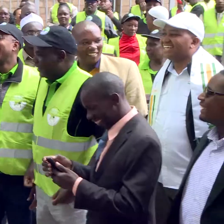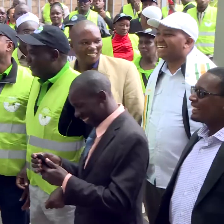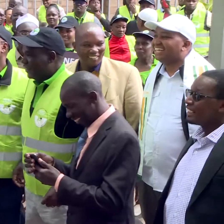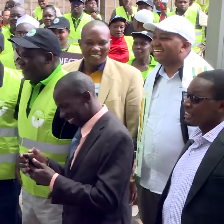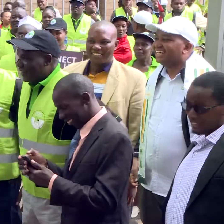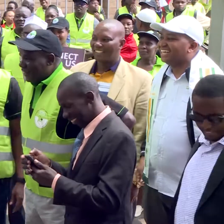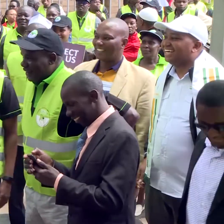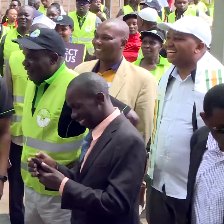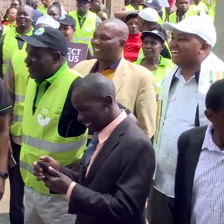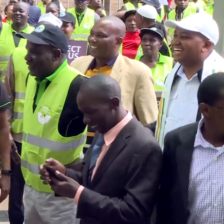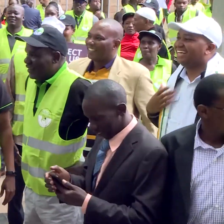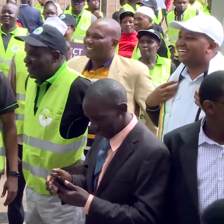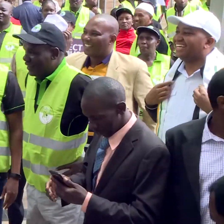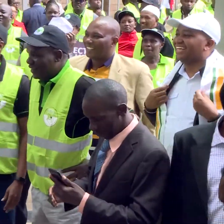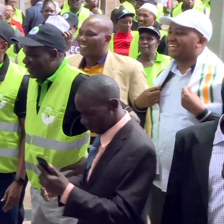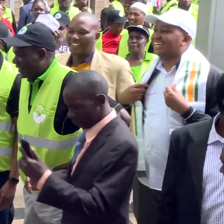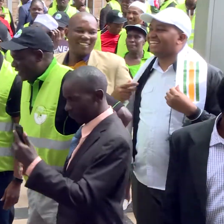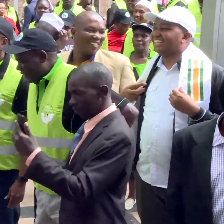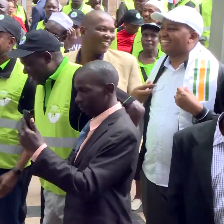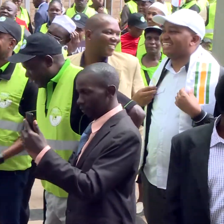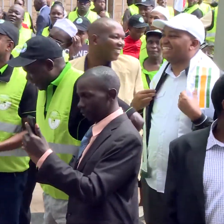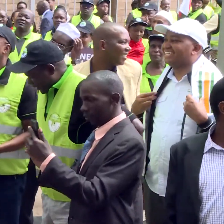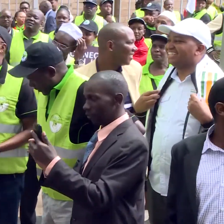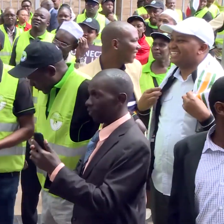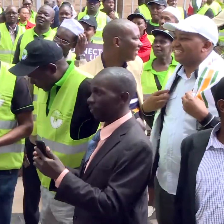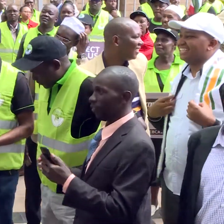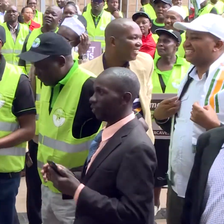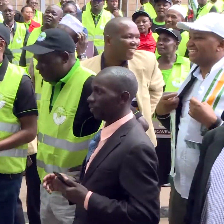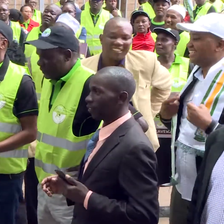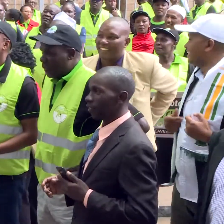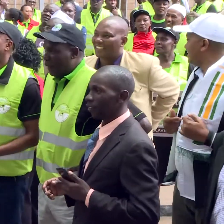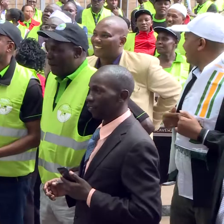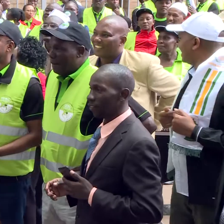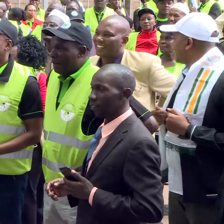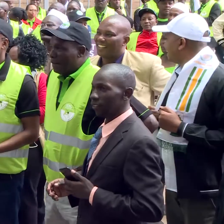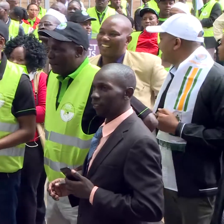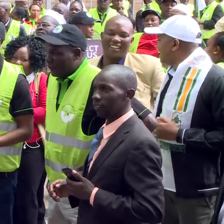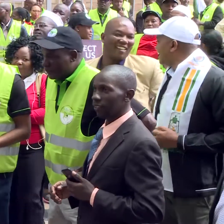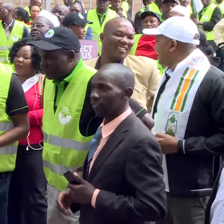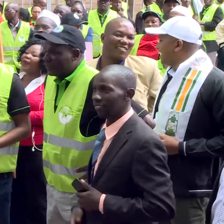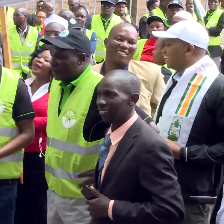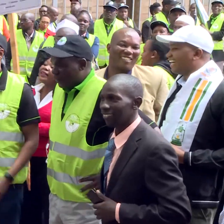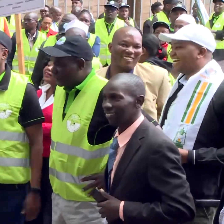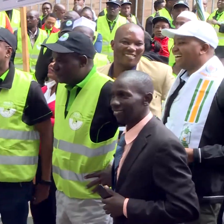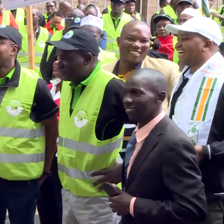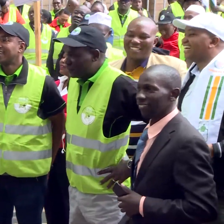Mimi naweza, ndio. Naweza. Wewe inamaanisha kila kitu tunaweza. Sawa.